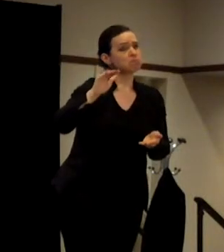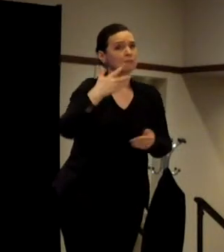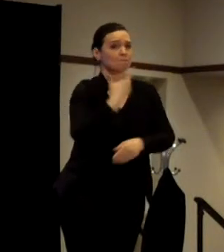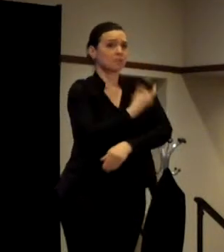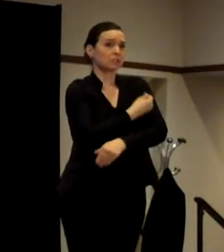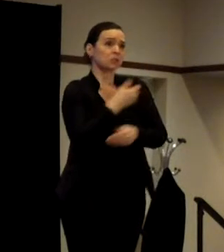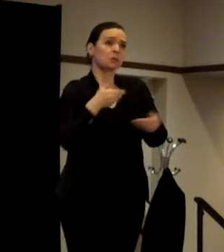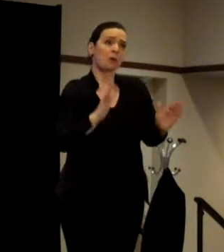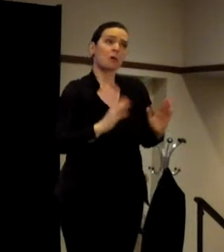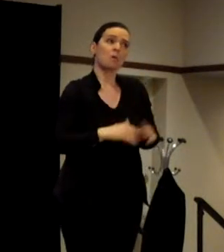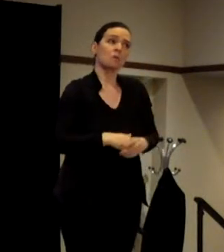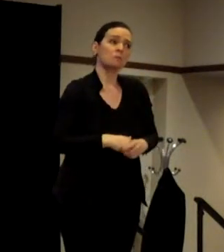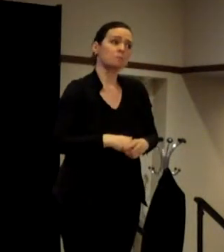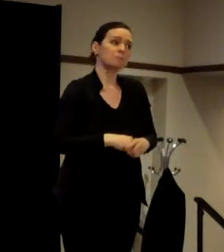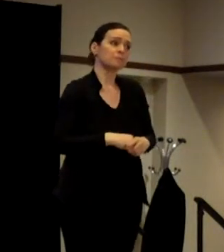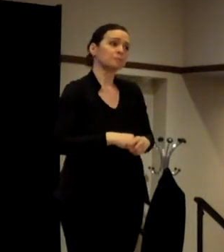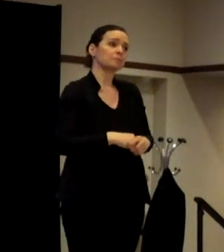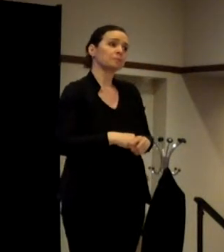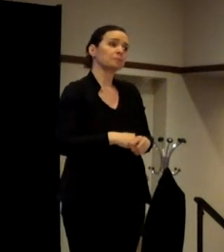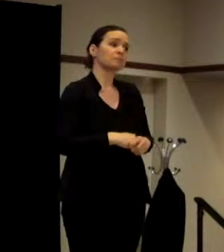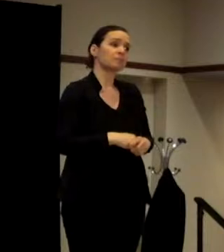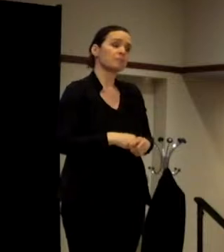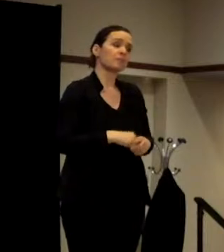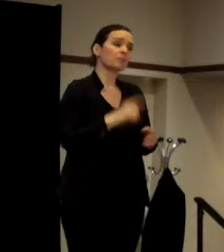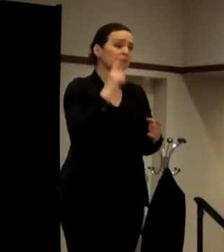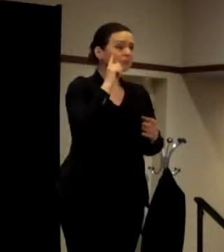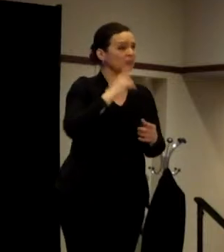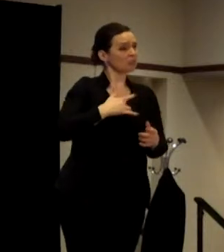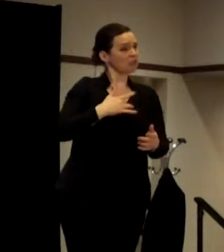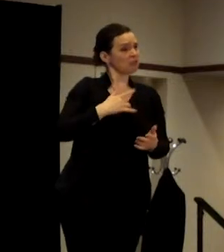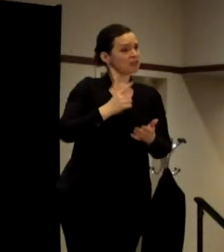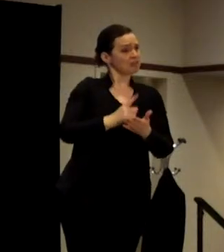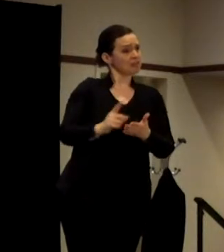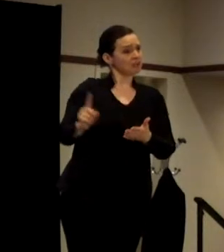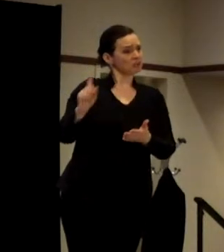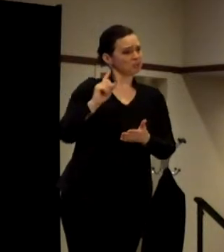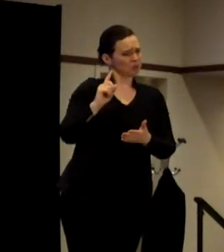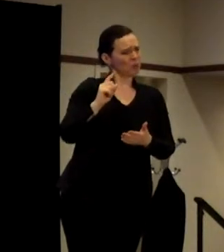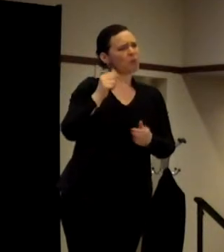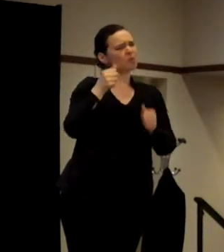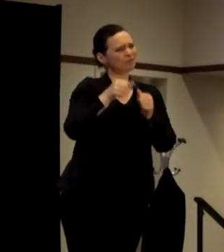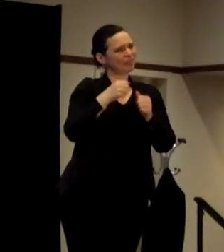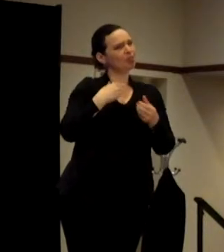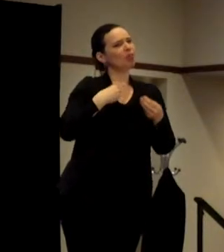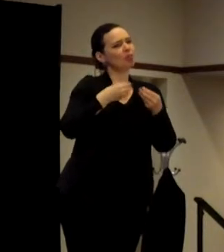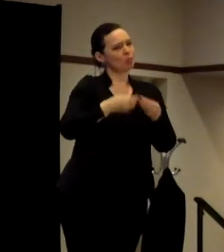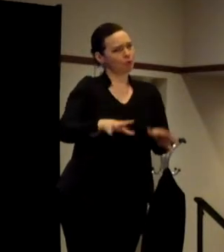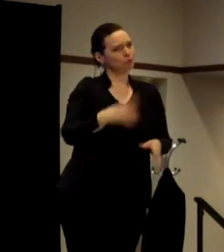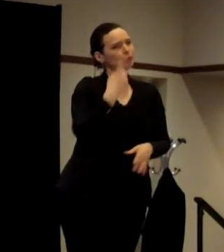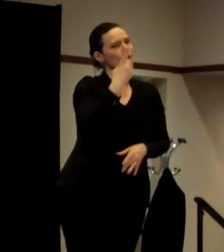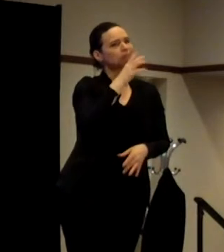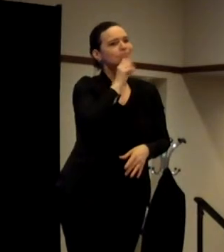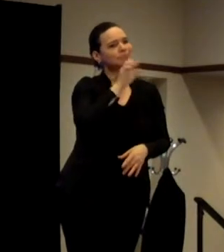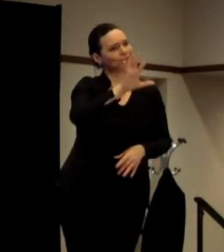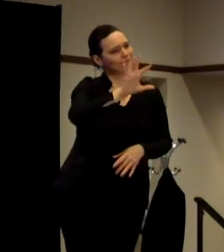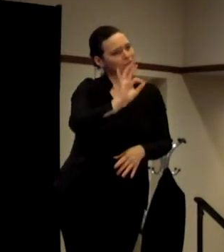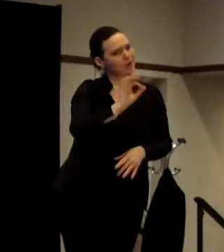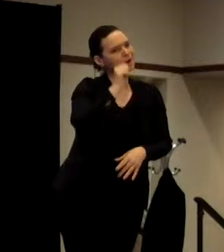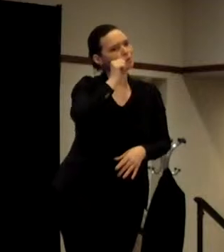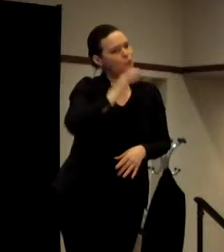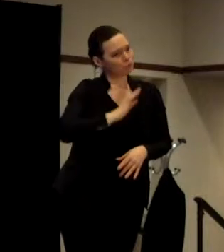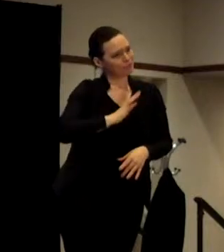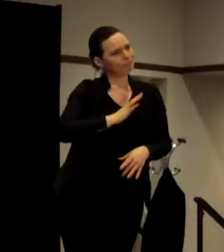had a 51-year-old we lost last week. Now, if you're in that age demographic and you have an underlying